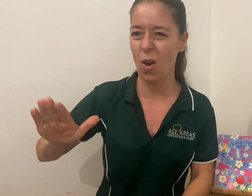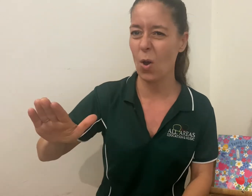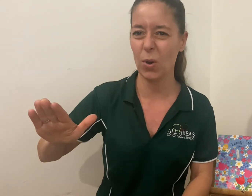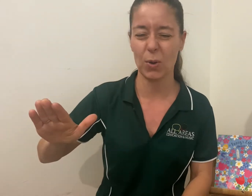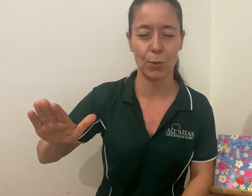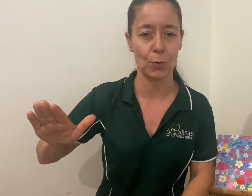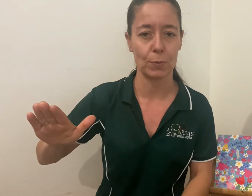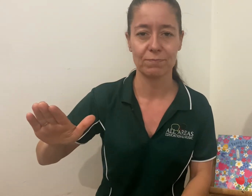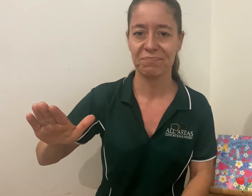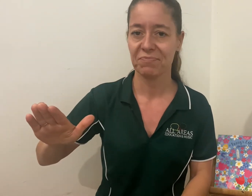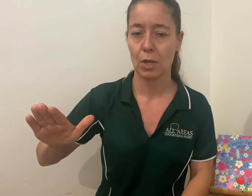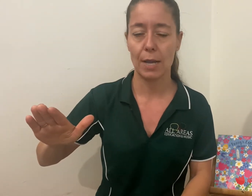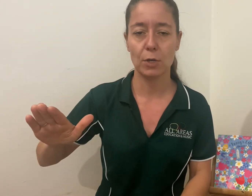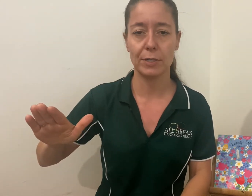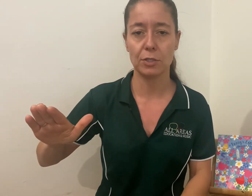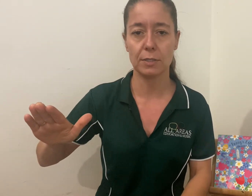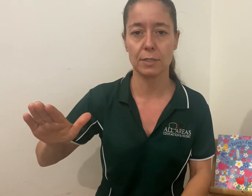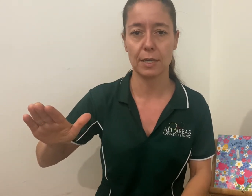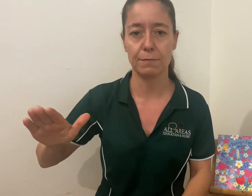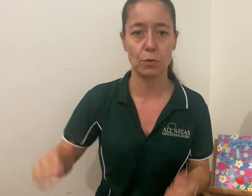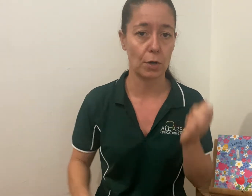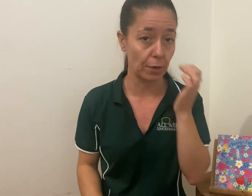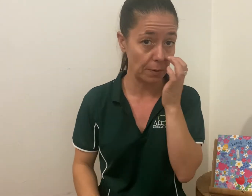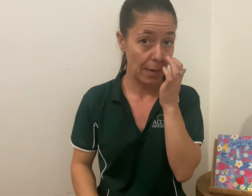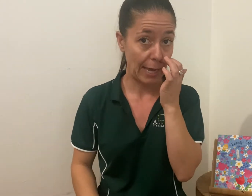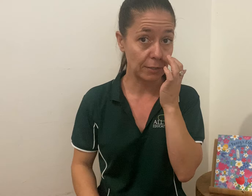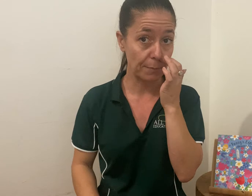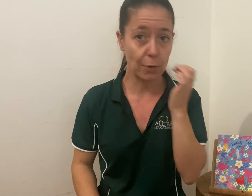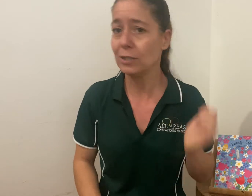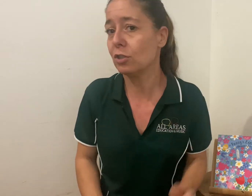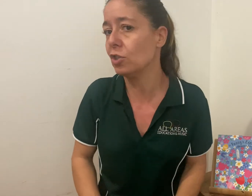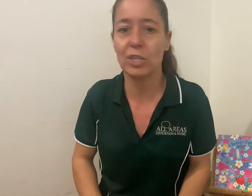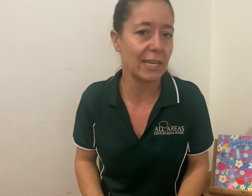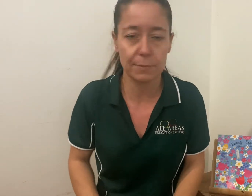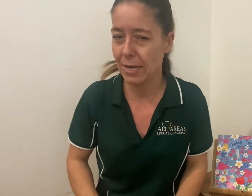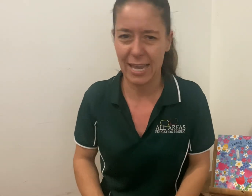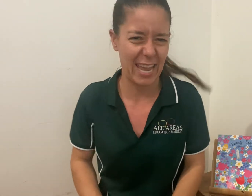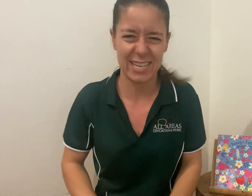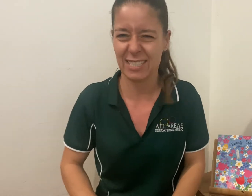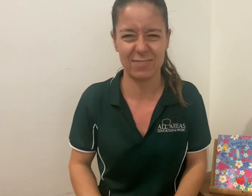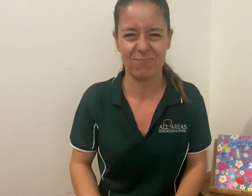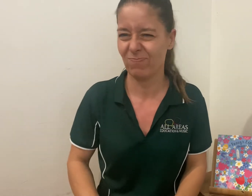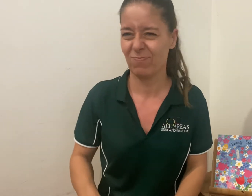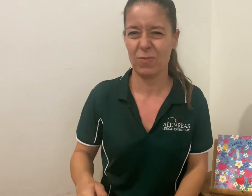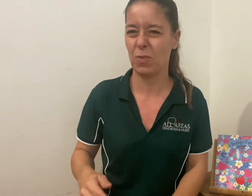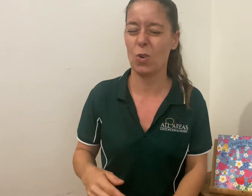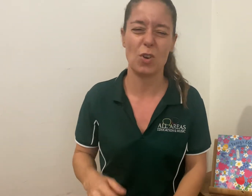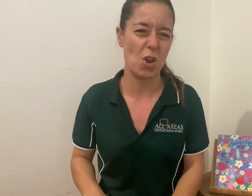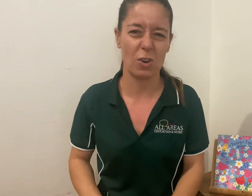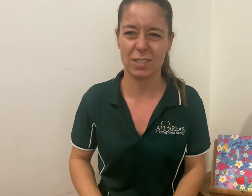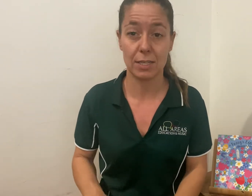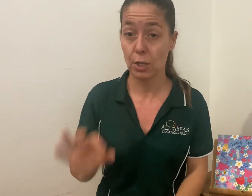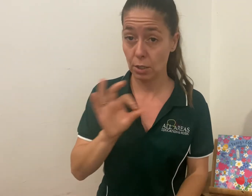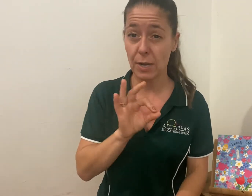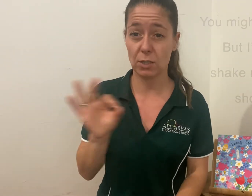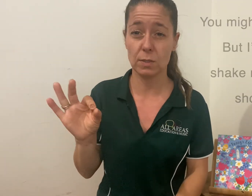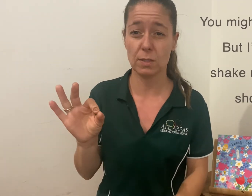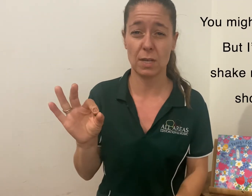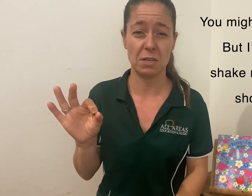go. I'm going to use the sign for go, and I'm going to shake my head for not. You might use the sign